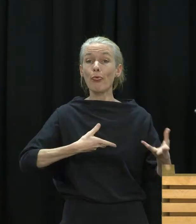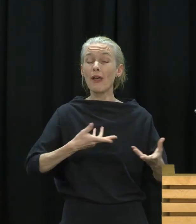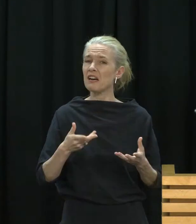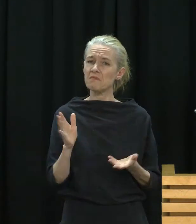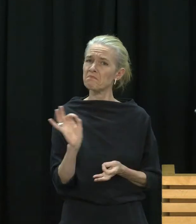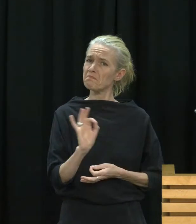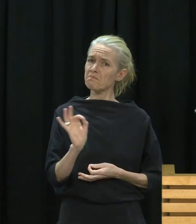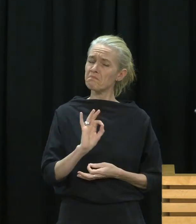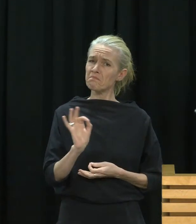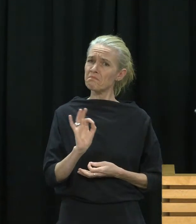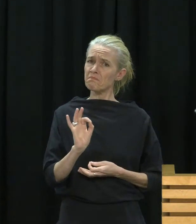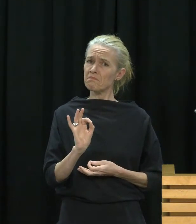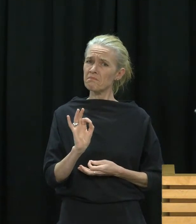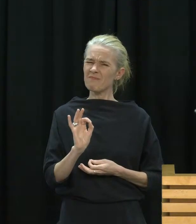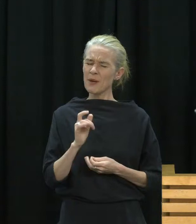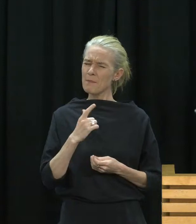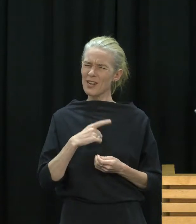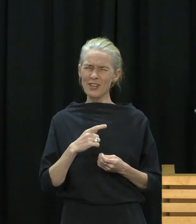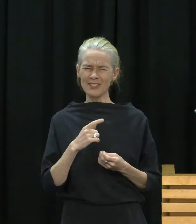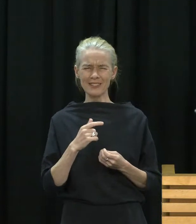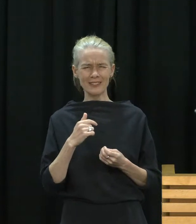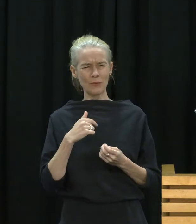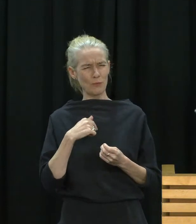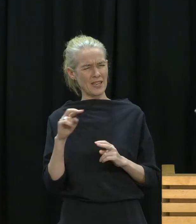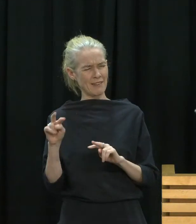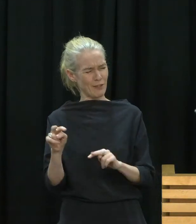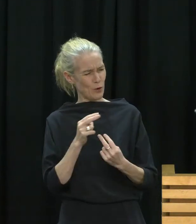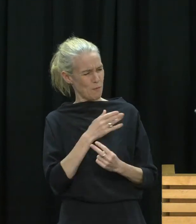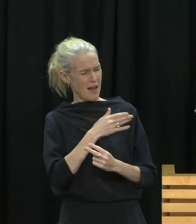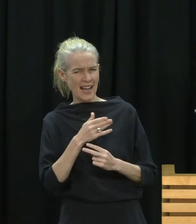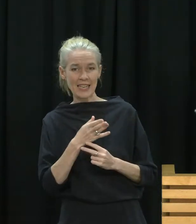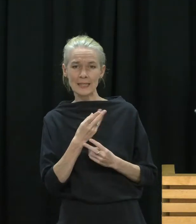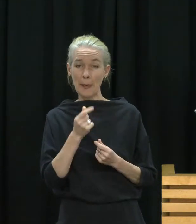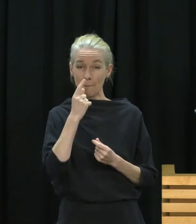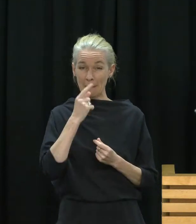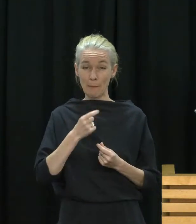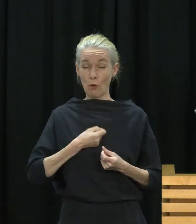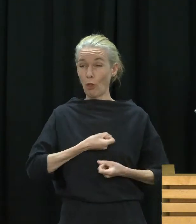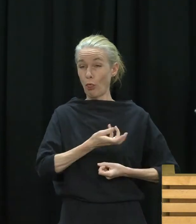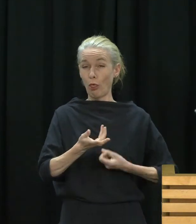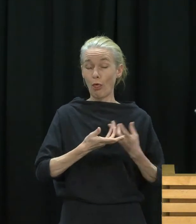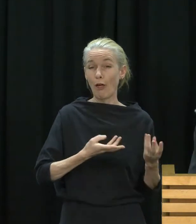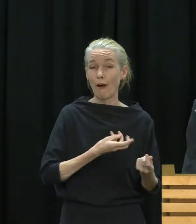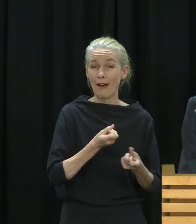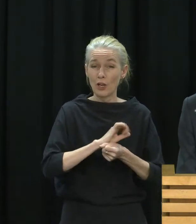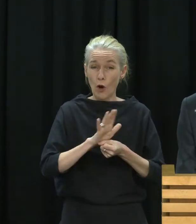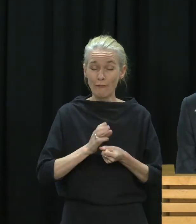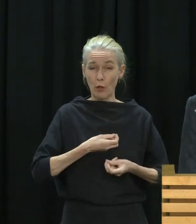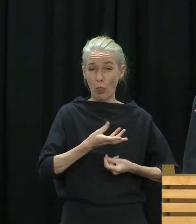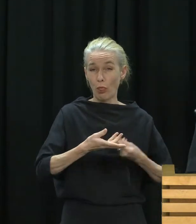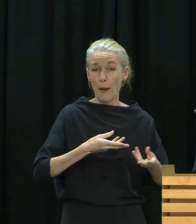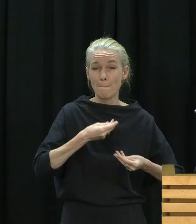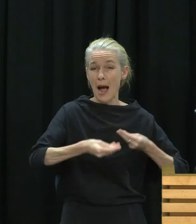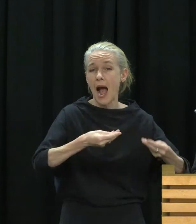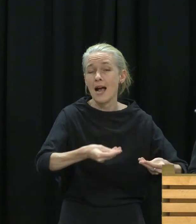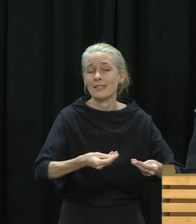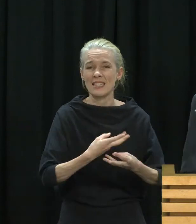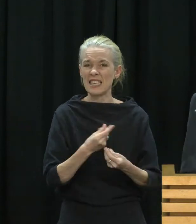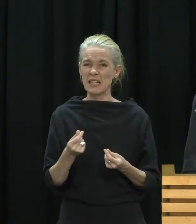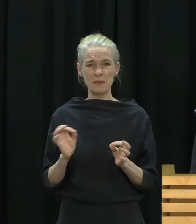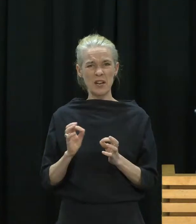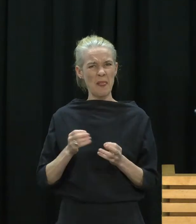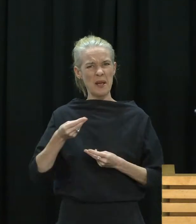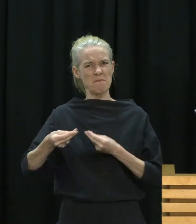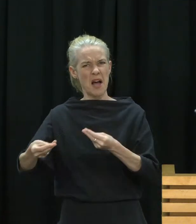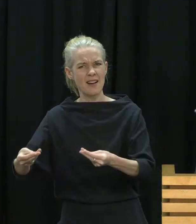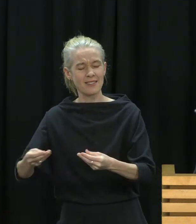looking at a case where this guy just didn't spread it to anyone? It's early days, I would say, and but I'll let the Director General comment on the risk assessment.